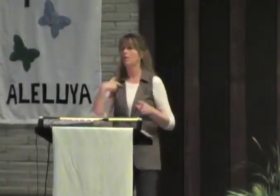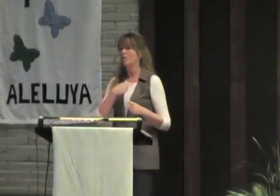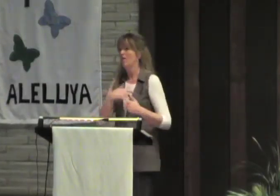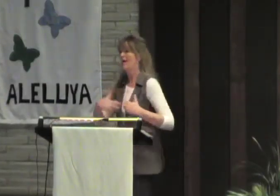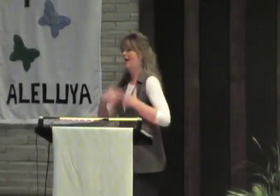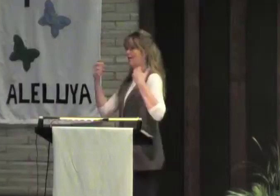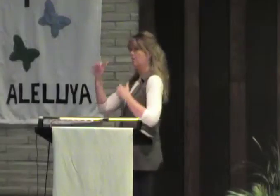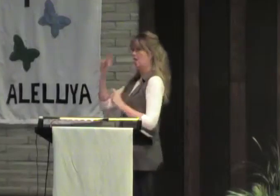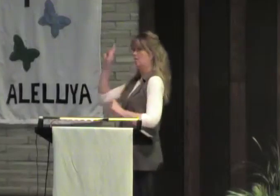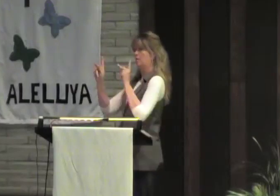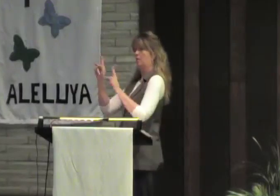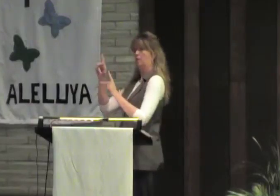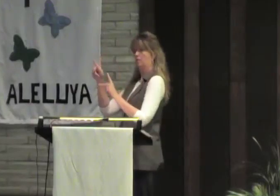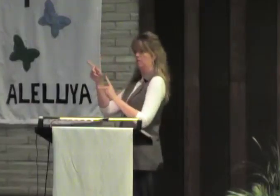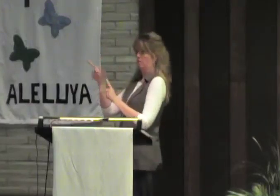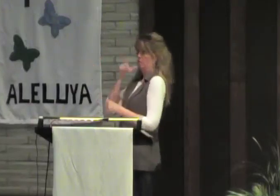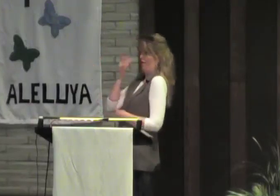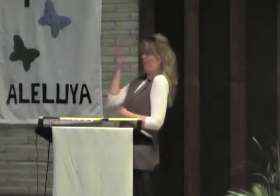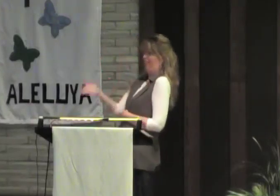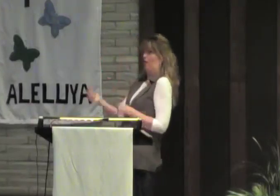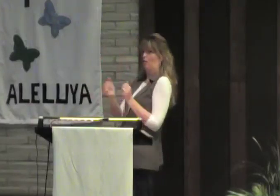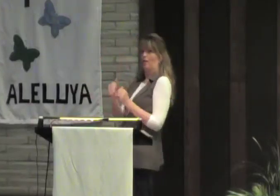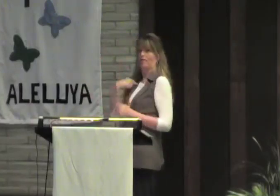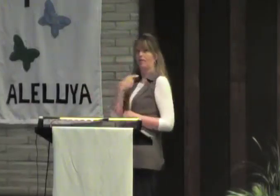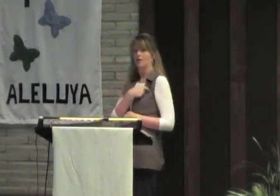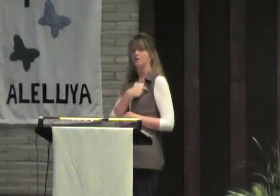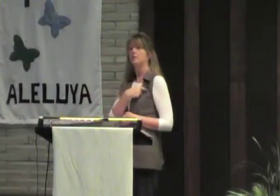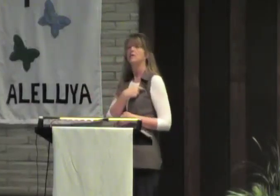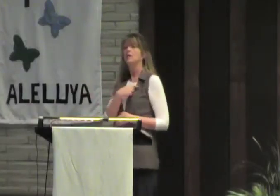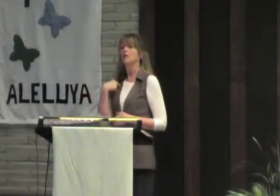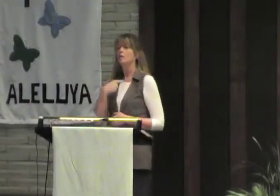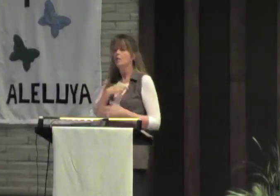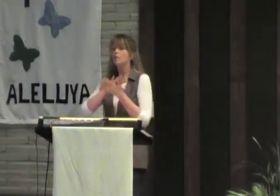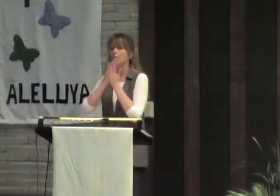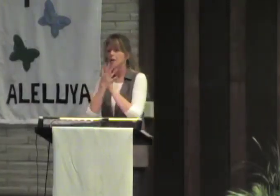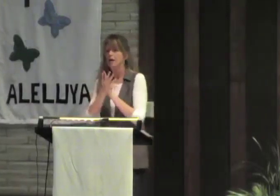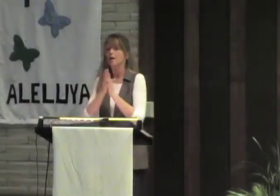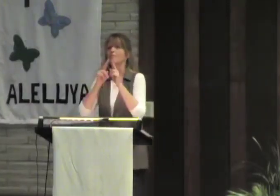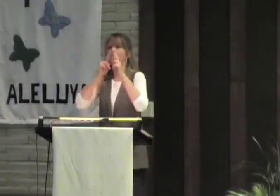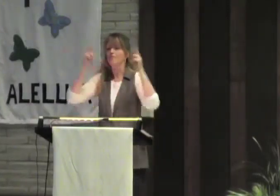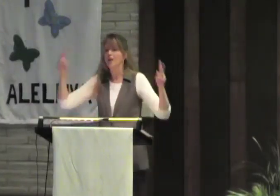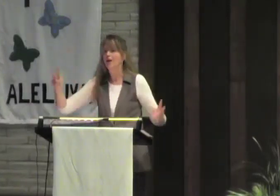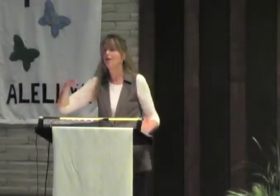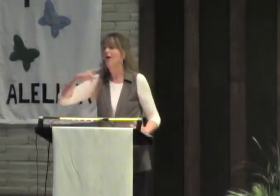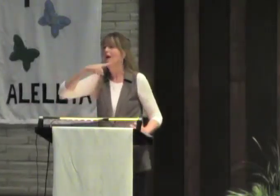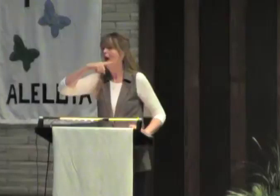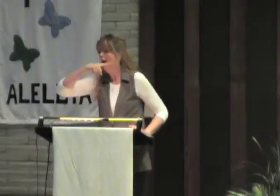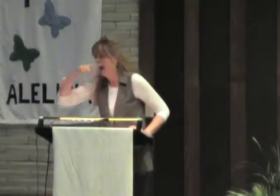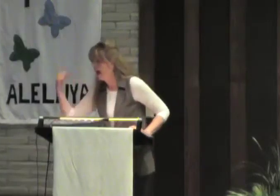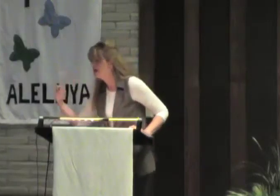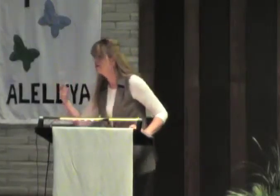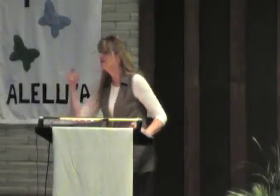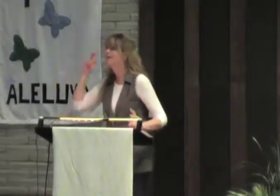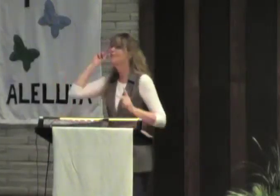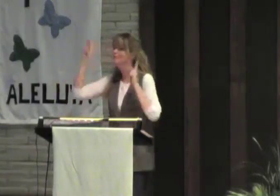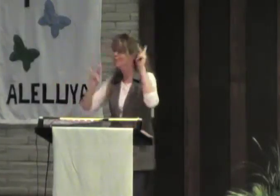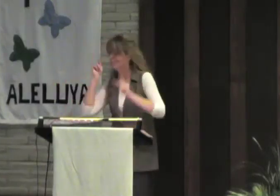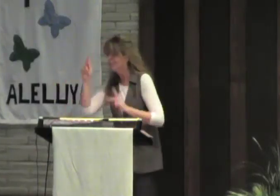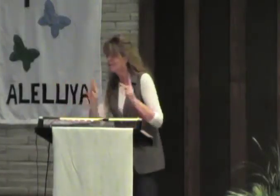today. But we get angry at people who are there with us, and we become very ugly